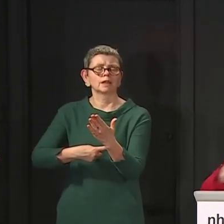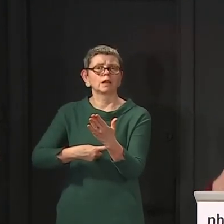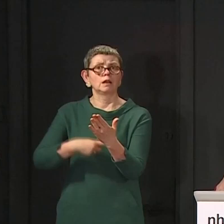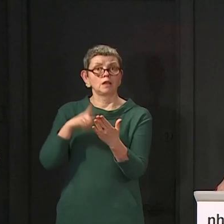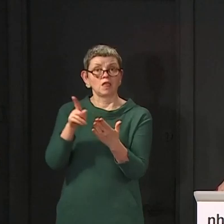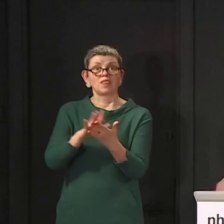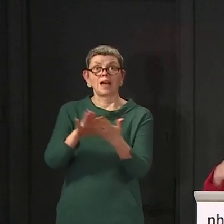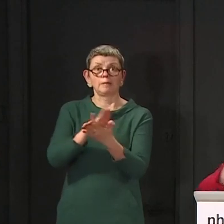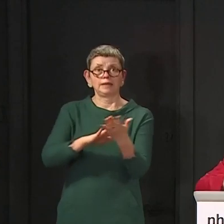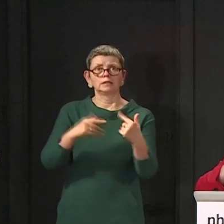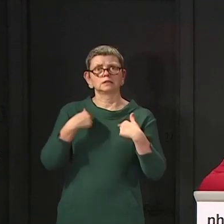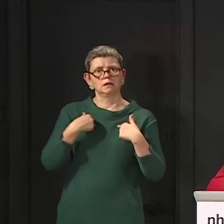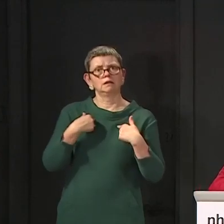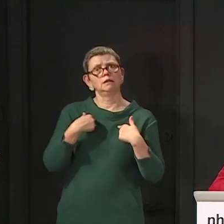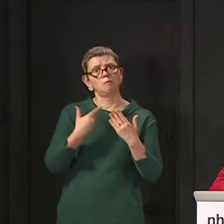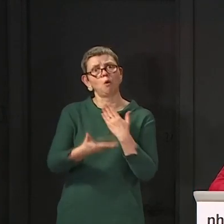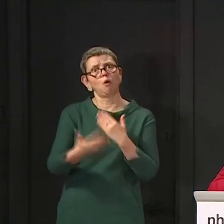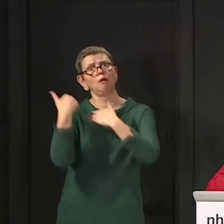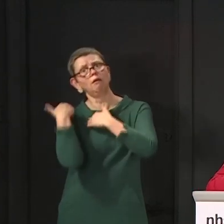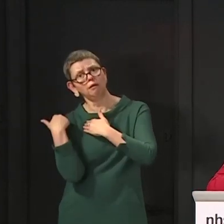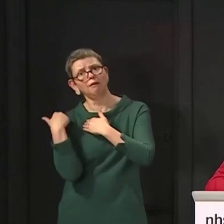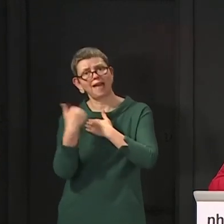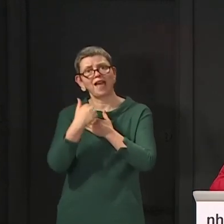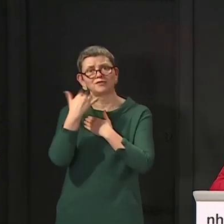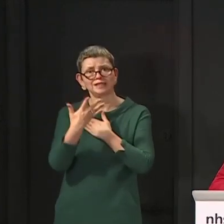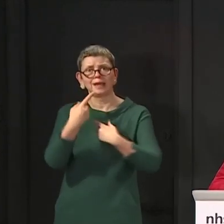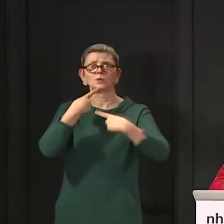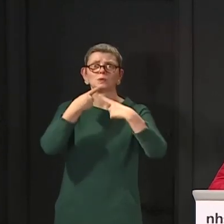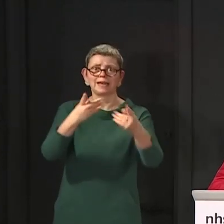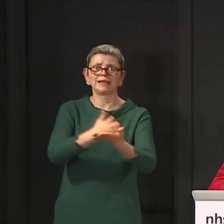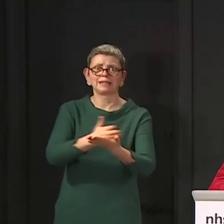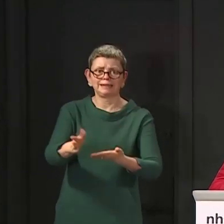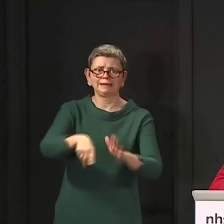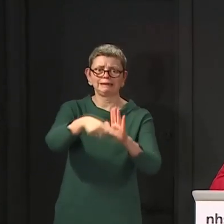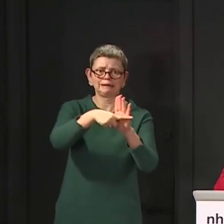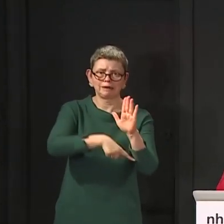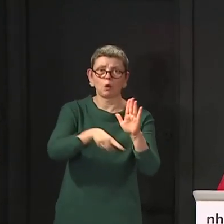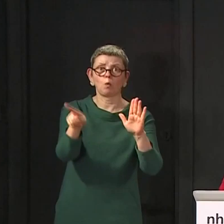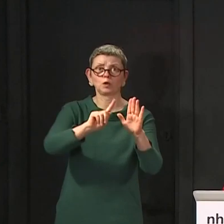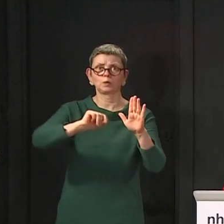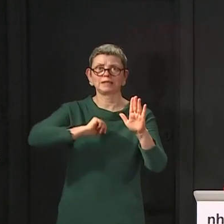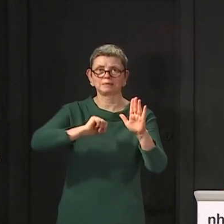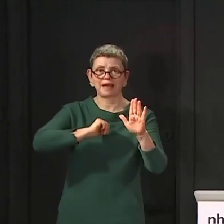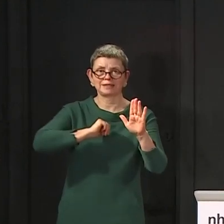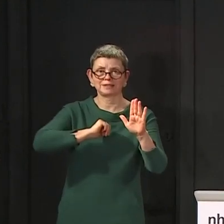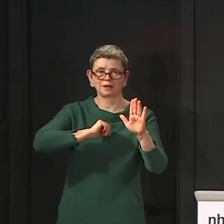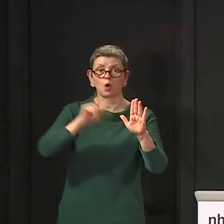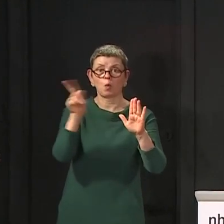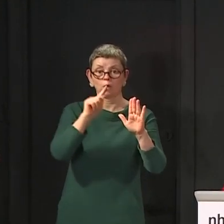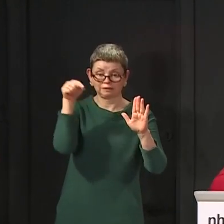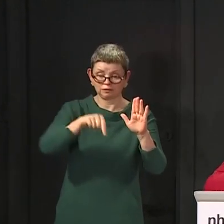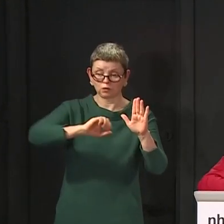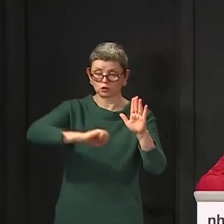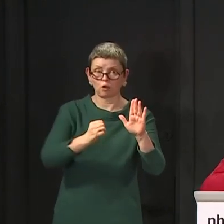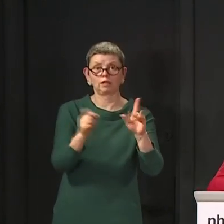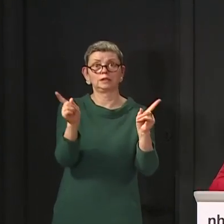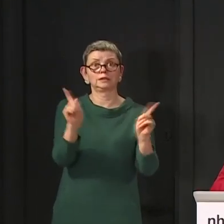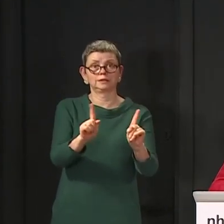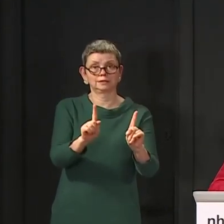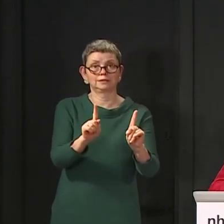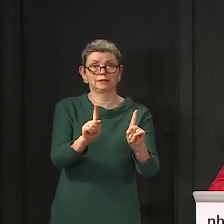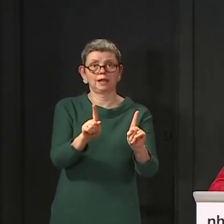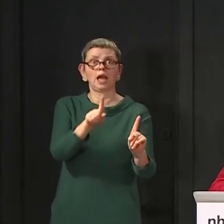on our shoulders to stand here every day and, as clearly as we possibly can, tell you what it is we're asking you to do and why we